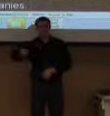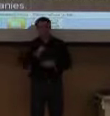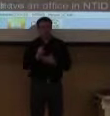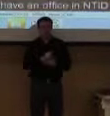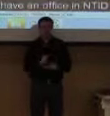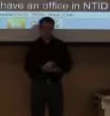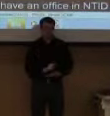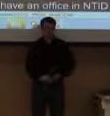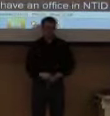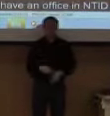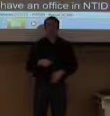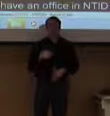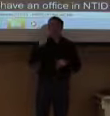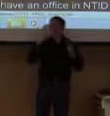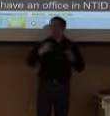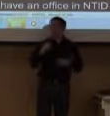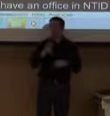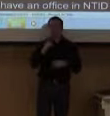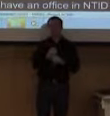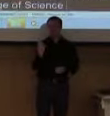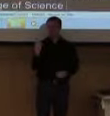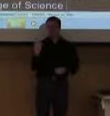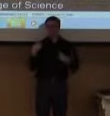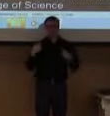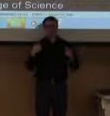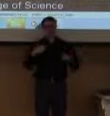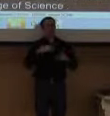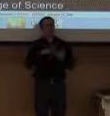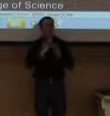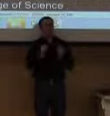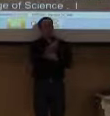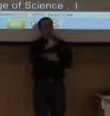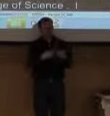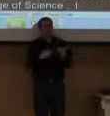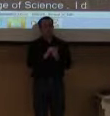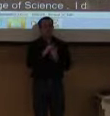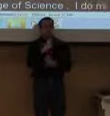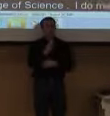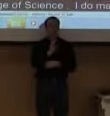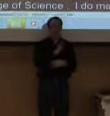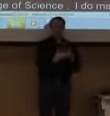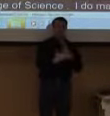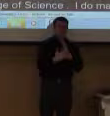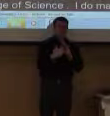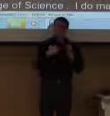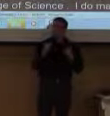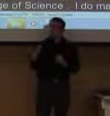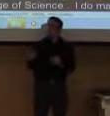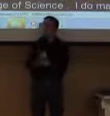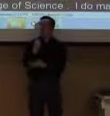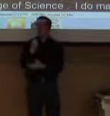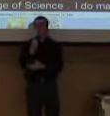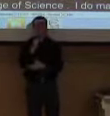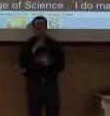So I decided probably about a year or so ago, while I was becoming more immersed in Google's technology, that I could take advantage of